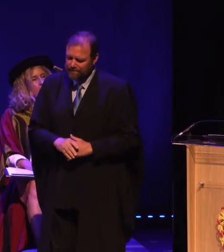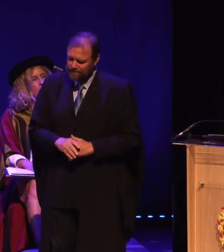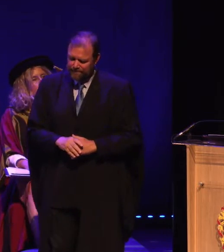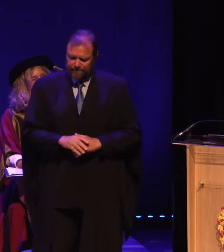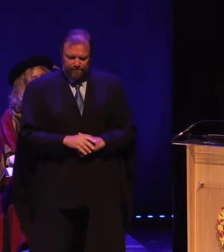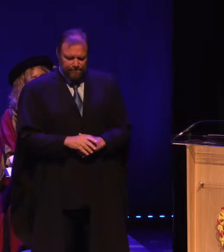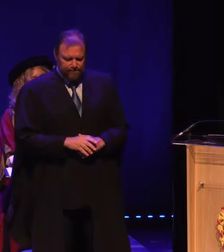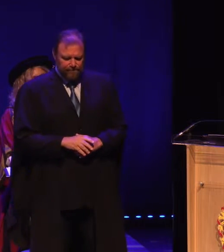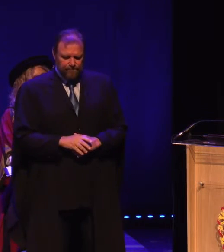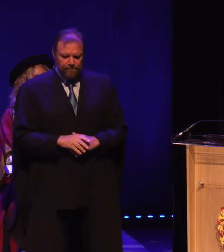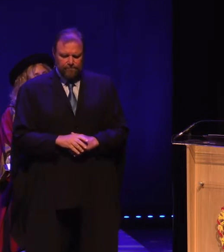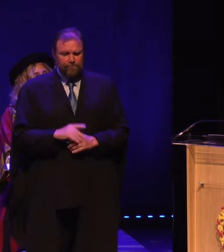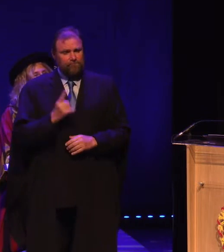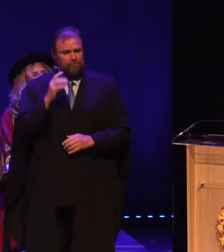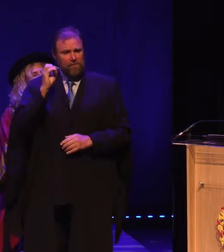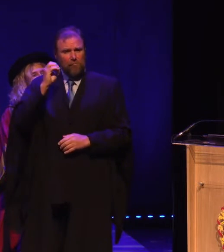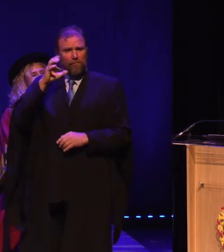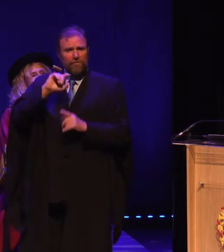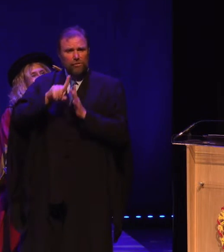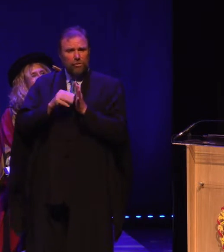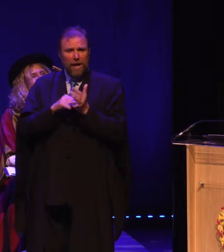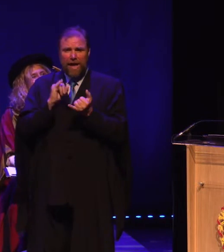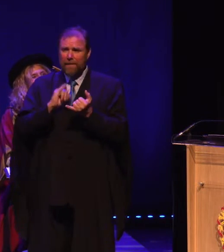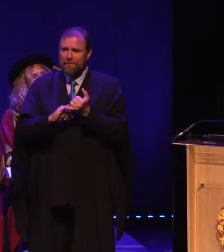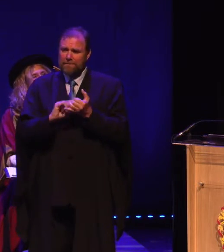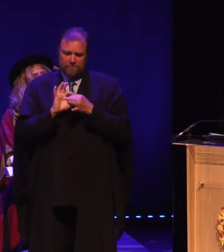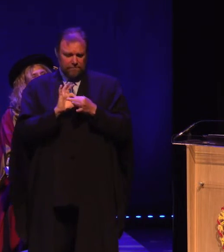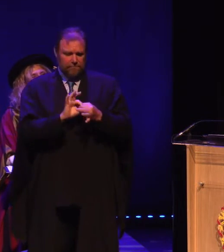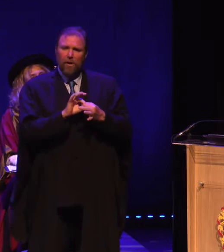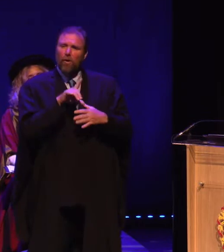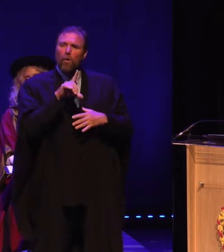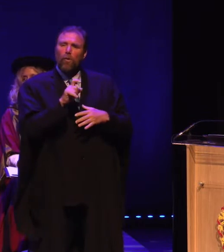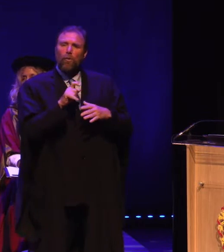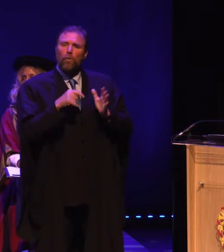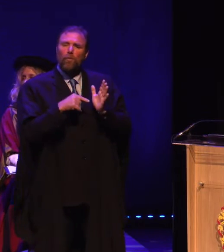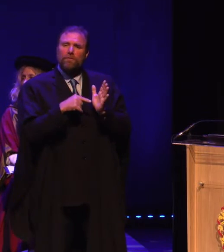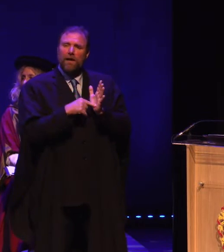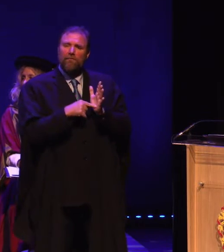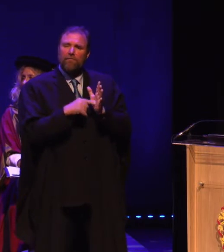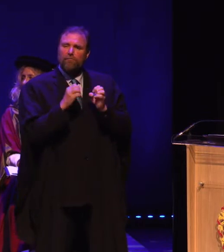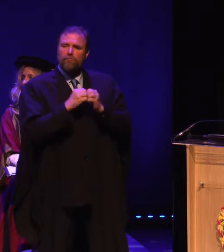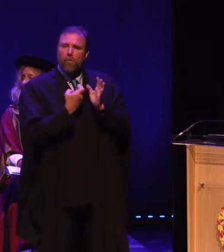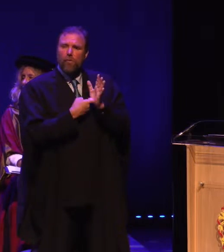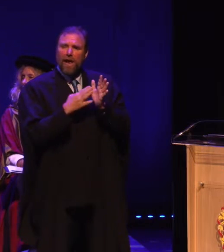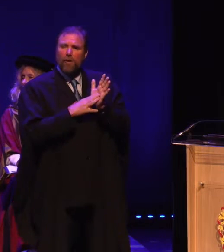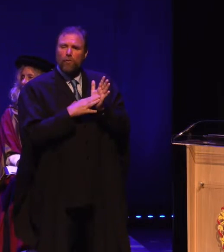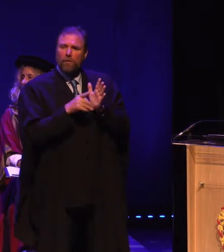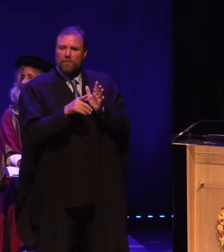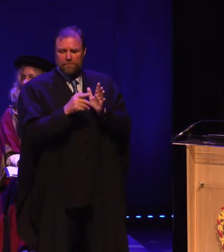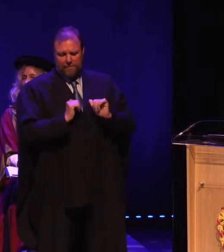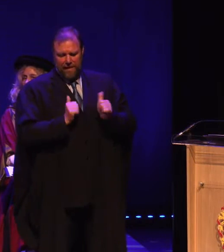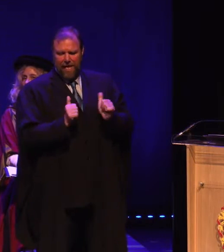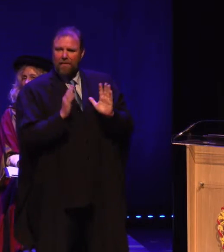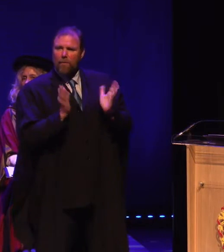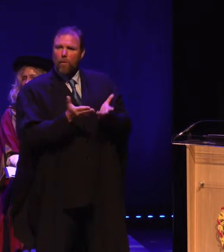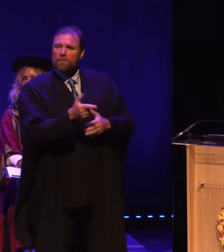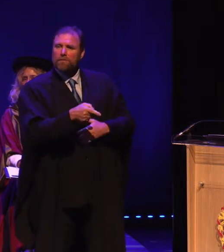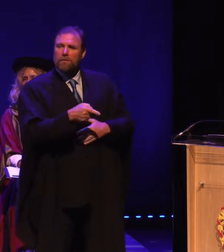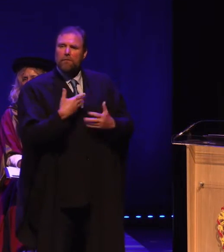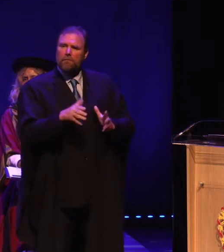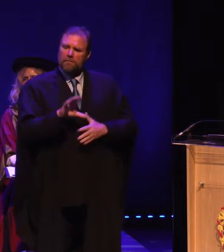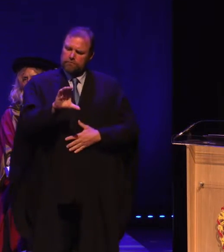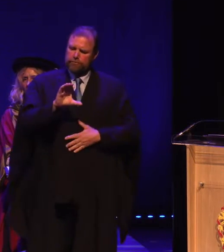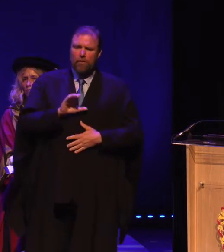Professor Phil James, in collaboration with Cumtaf Morgana Health Board, has received over £250,000